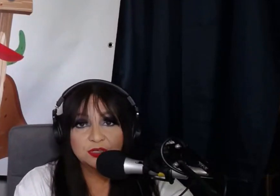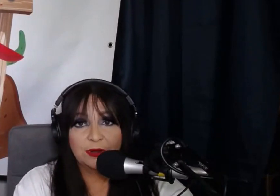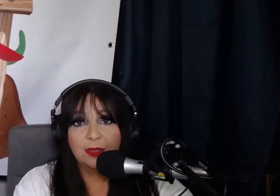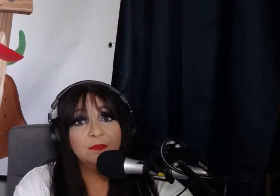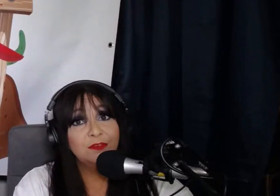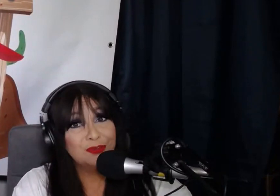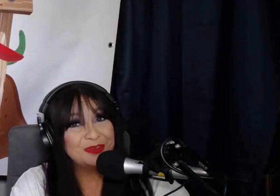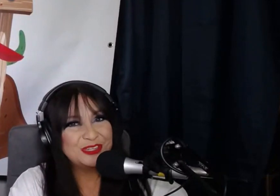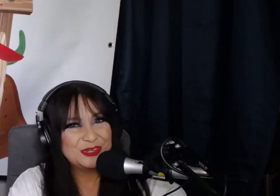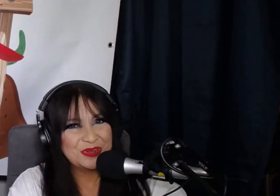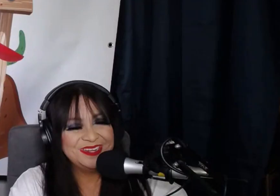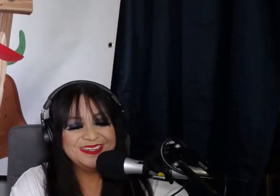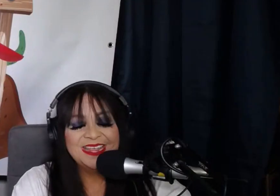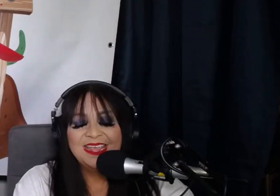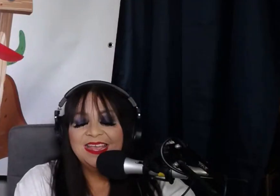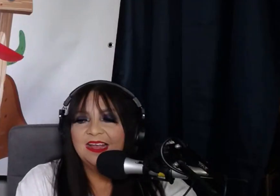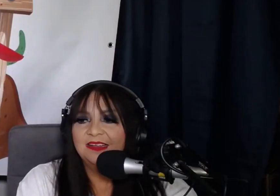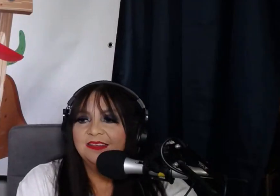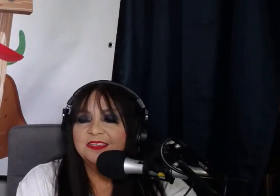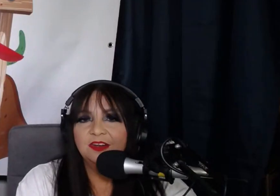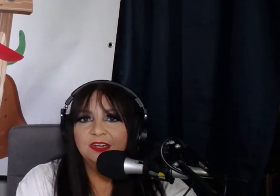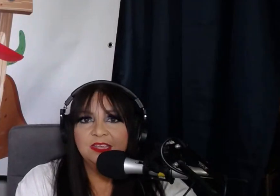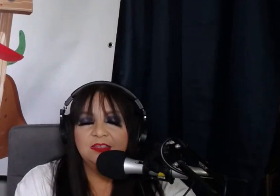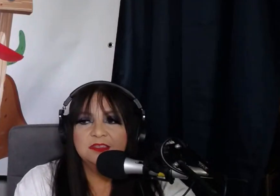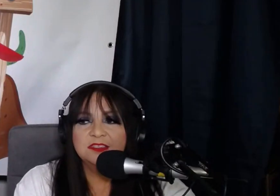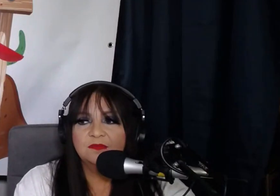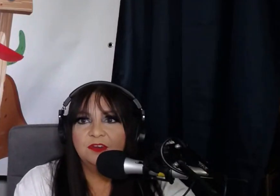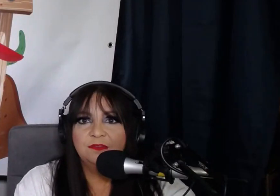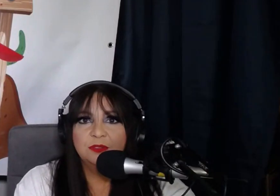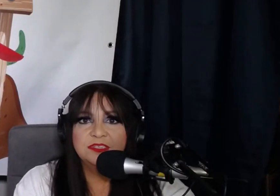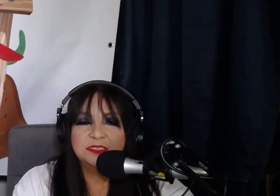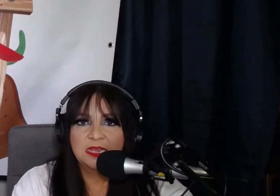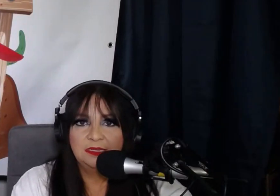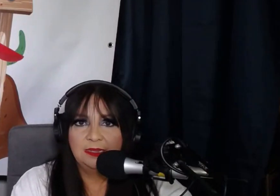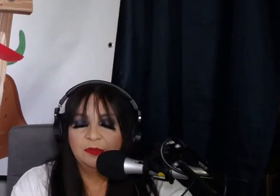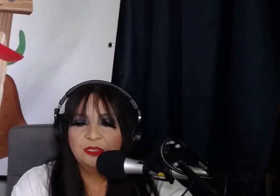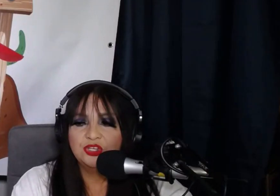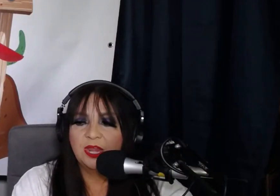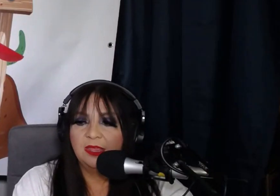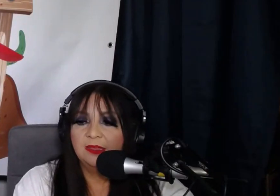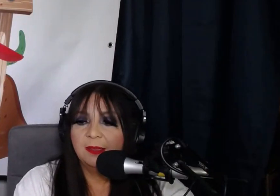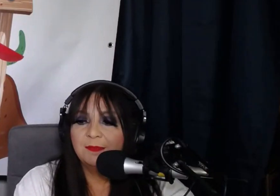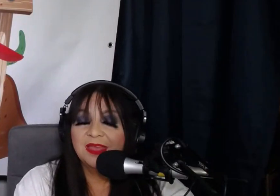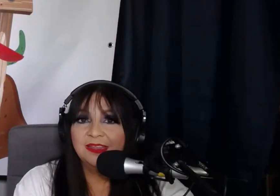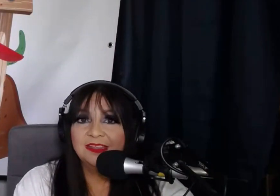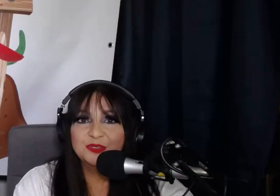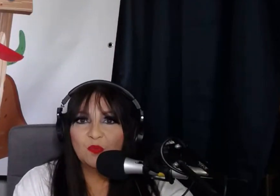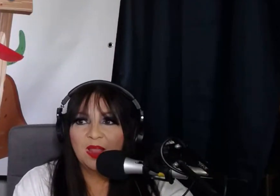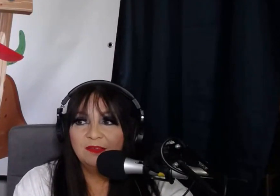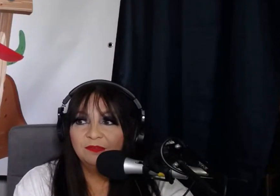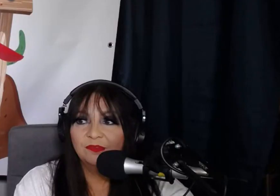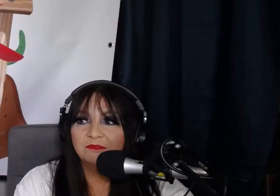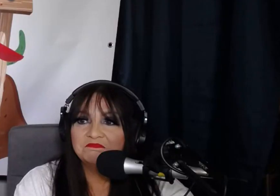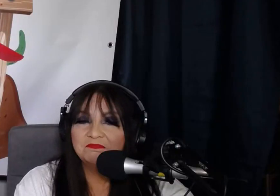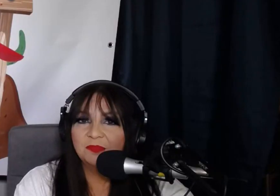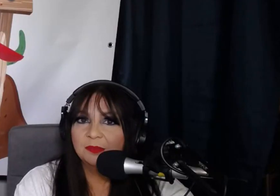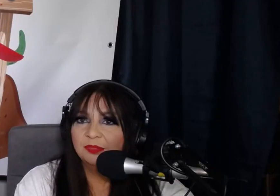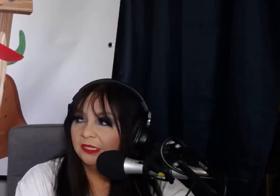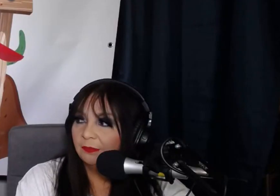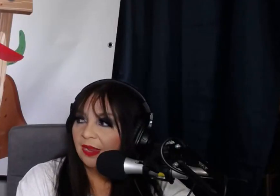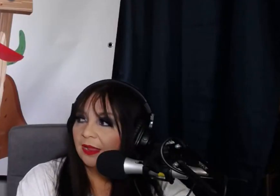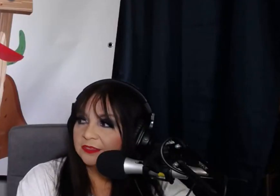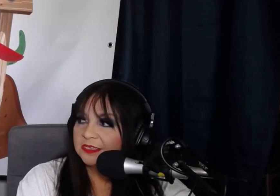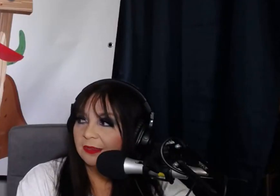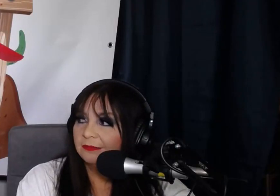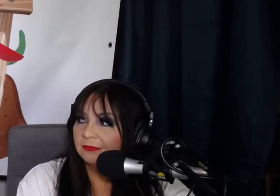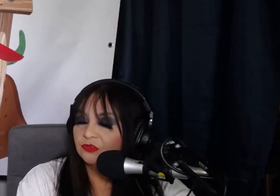on Instagram, if you don't, you should. Derek is very fluent in sign language and met his wife